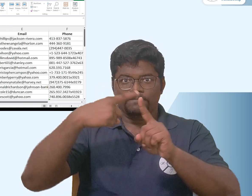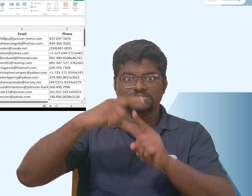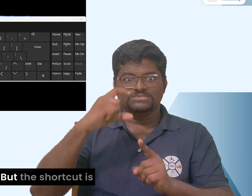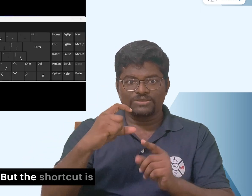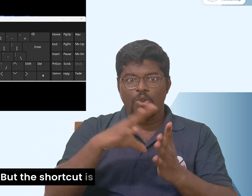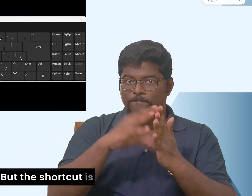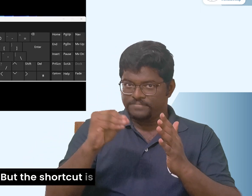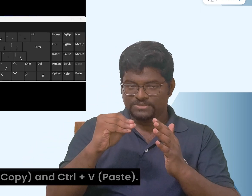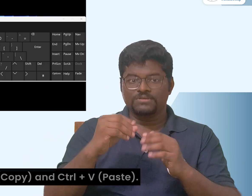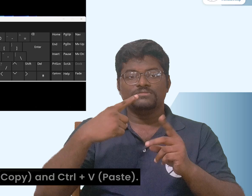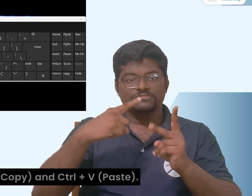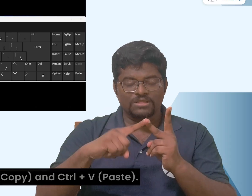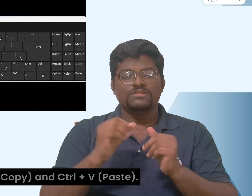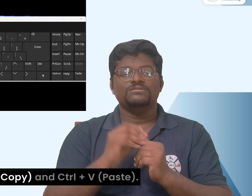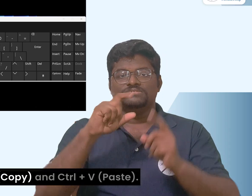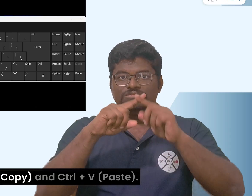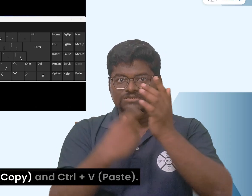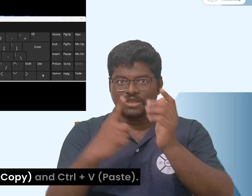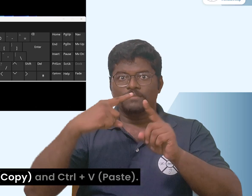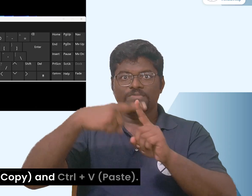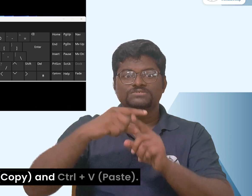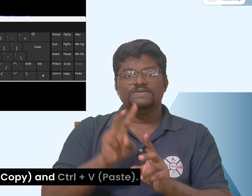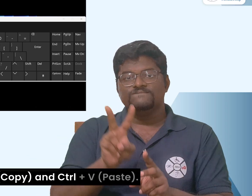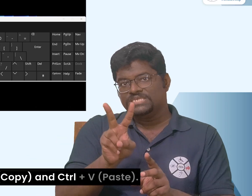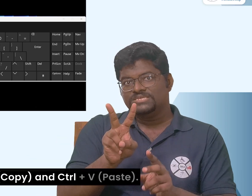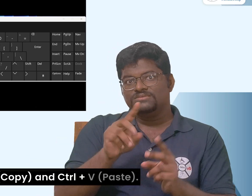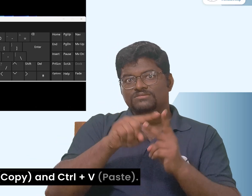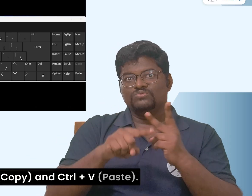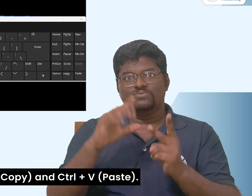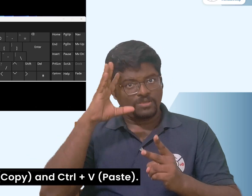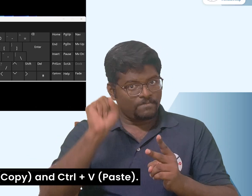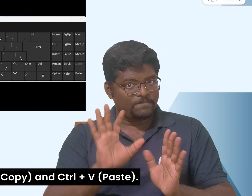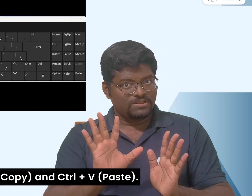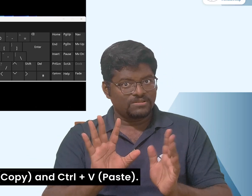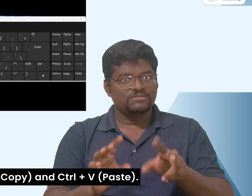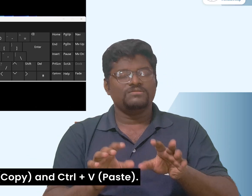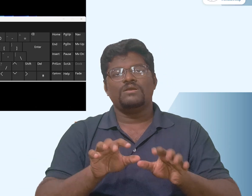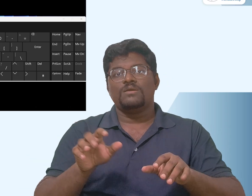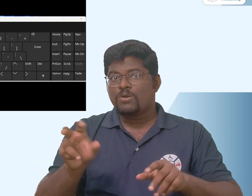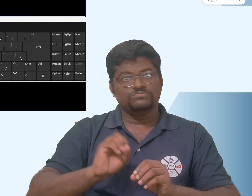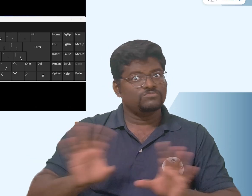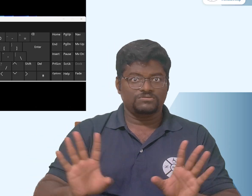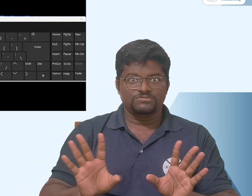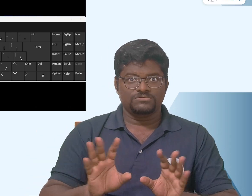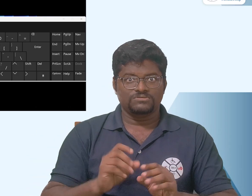But the shortcut is Ctrl+C, copy, and Ctrl+V, paste.